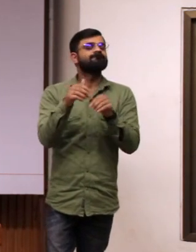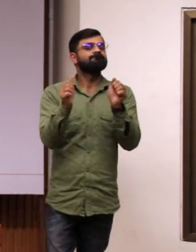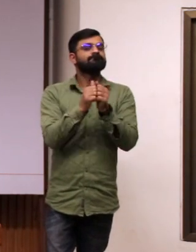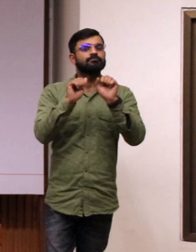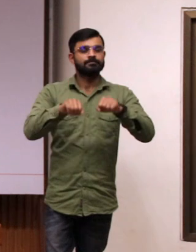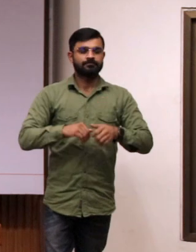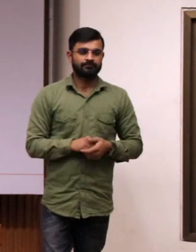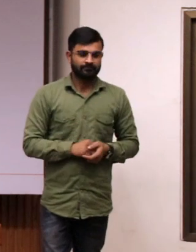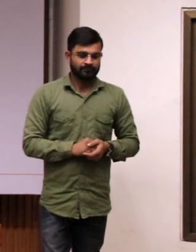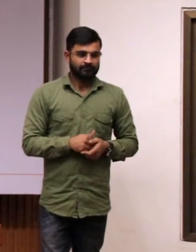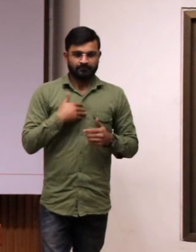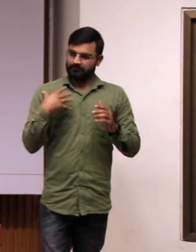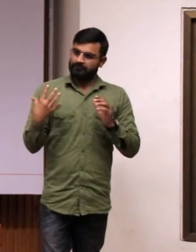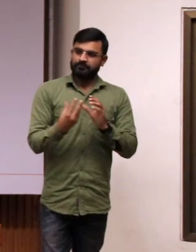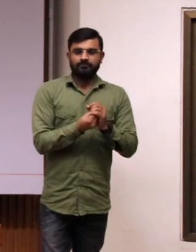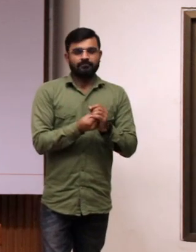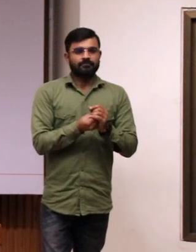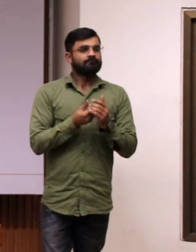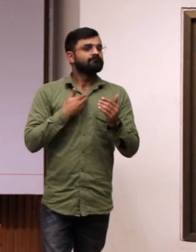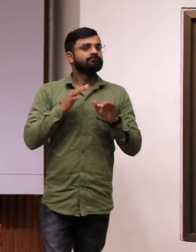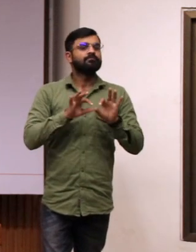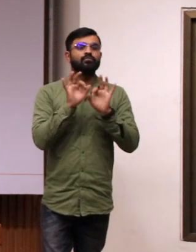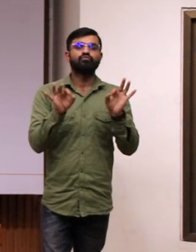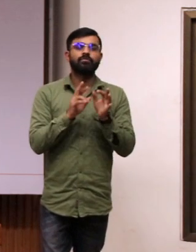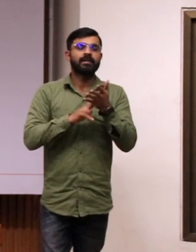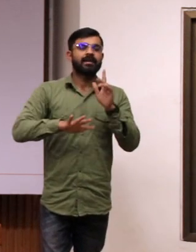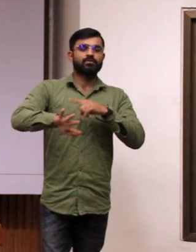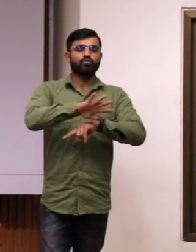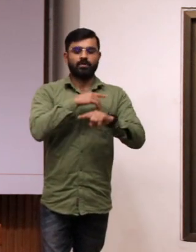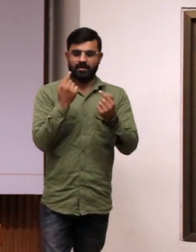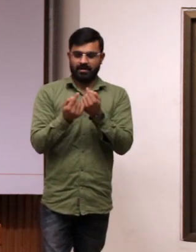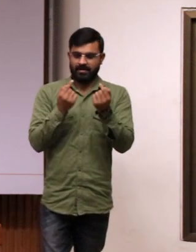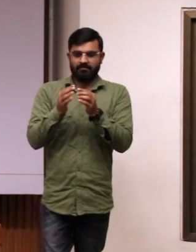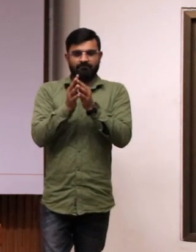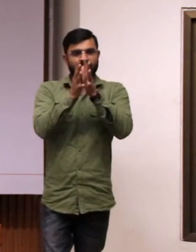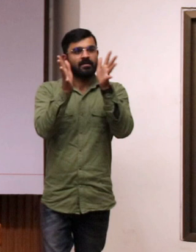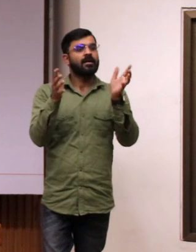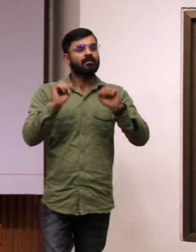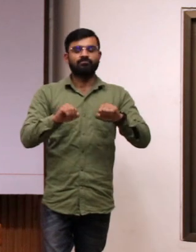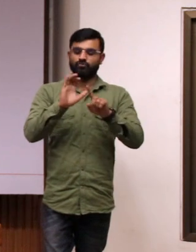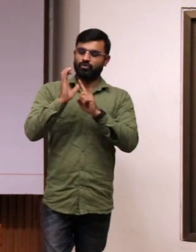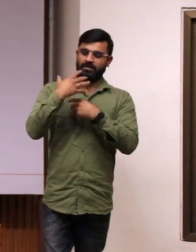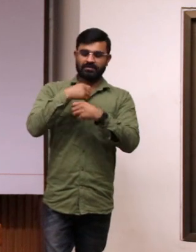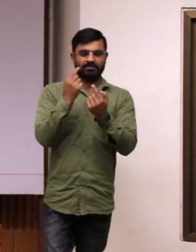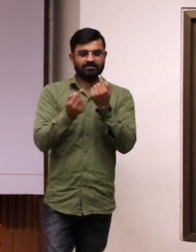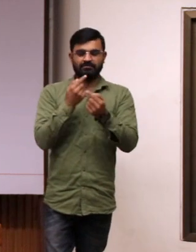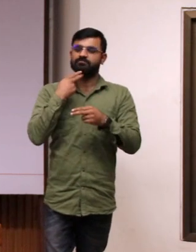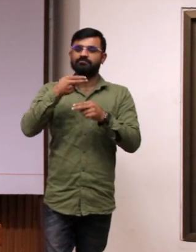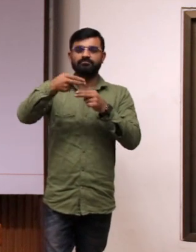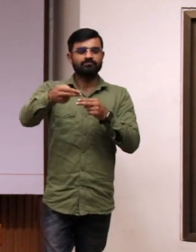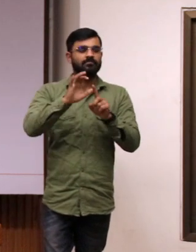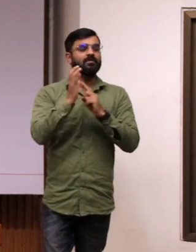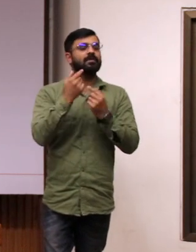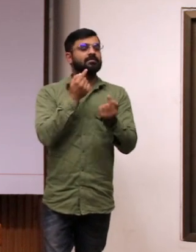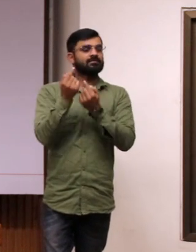that we don't have natural grassland. Largely, we have cultural grassland, what you call as